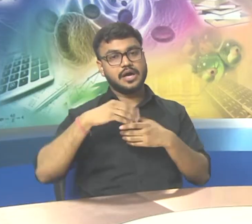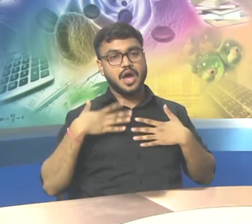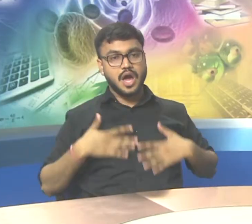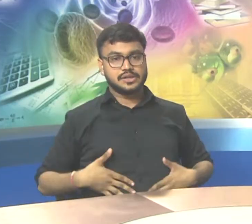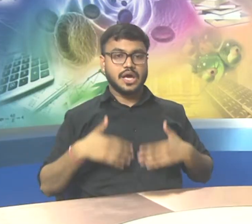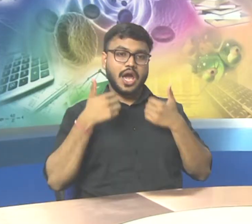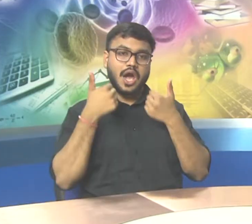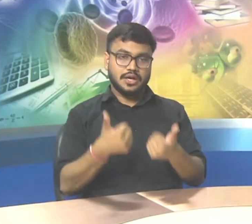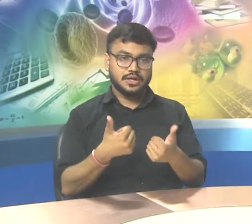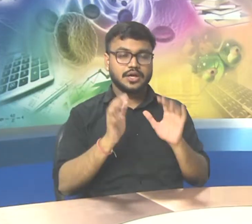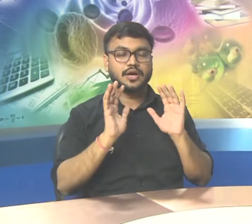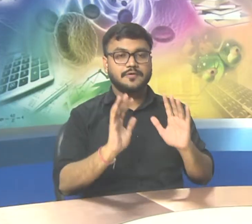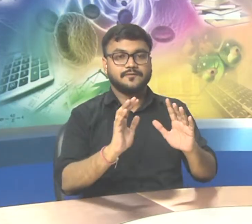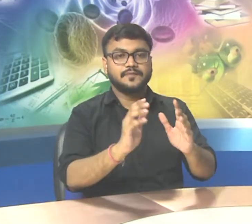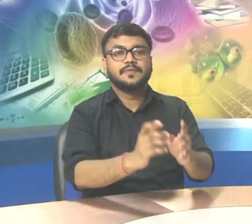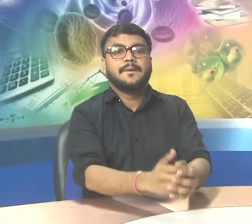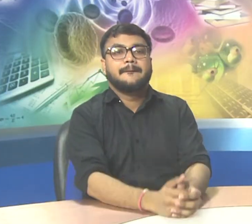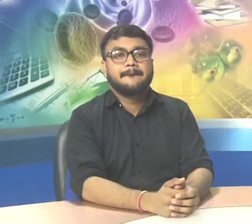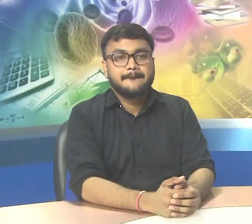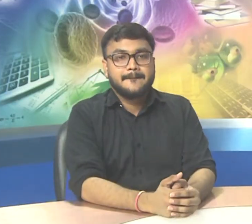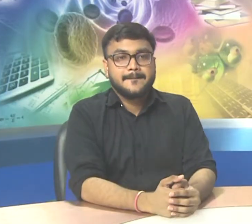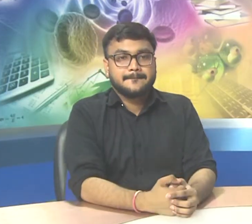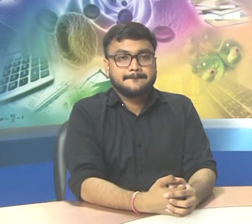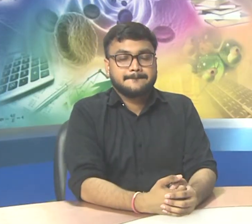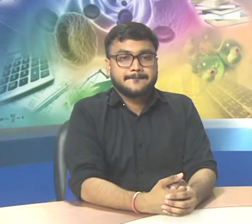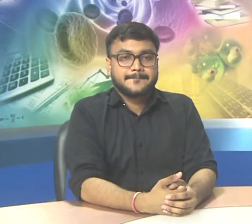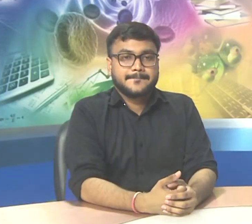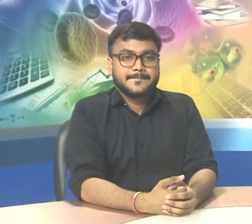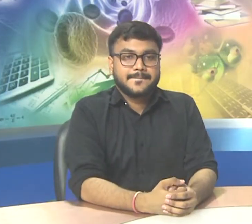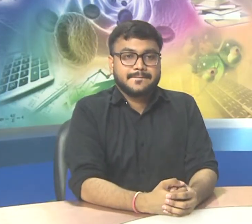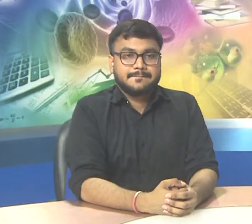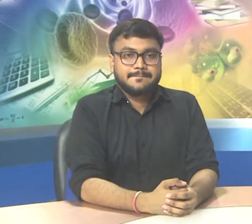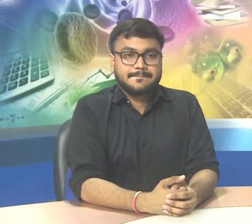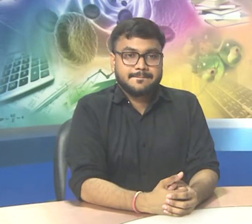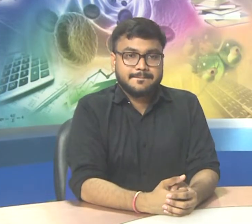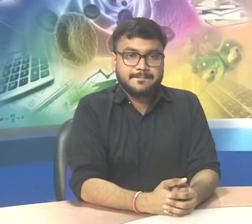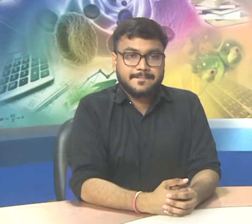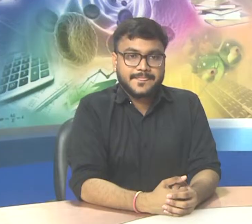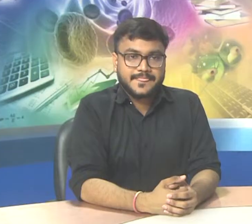and cereals, nuts and oil seeds, etc.